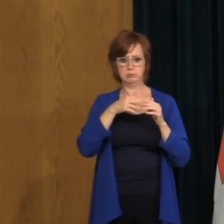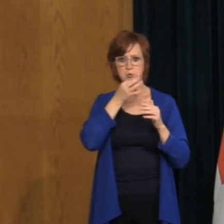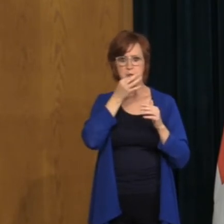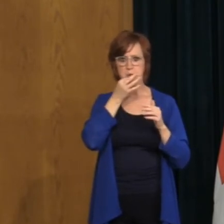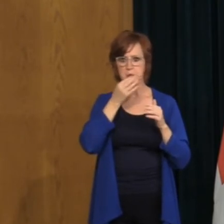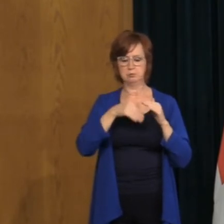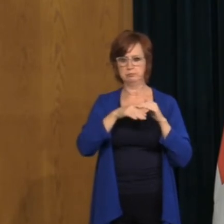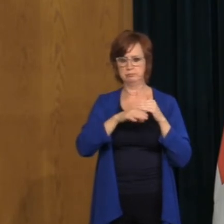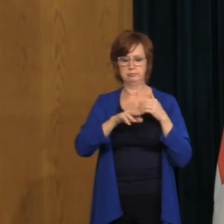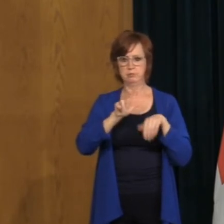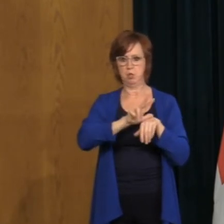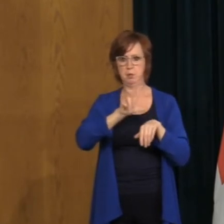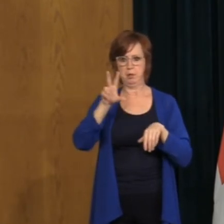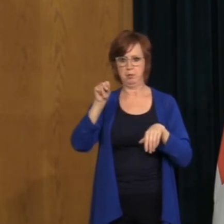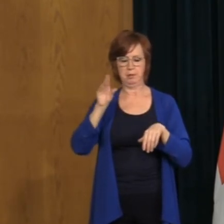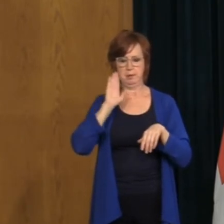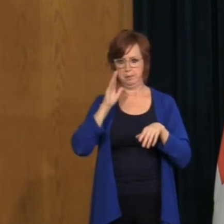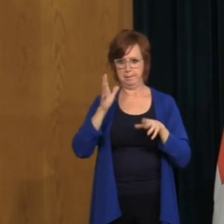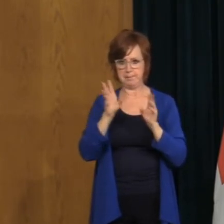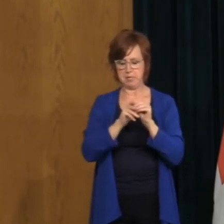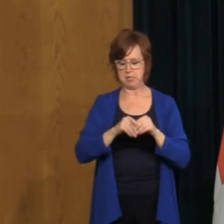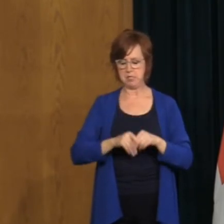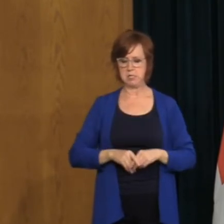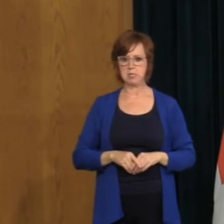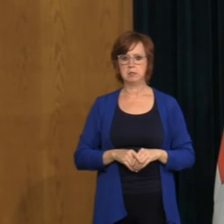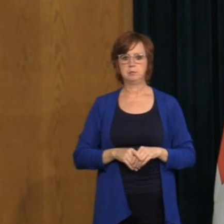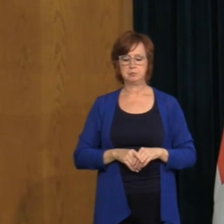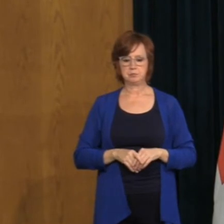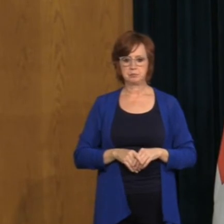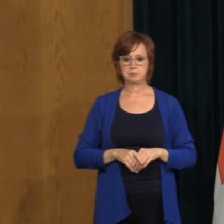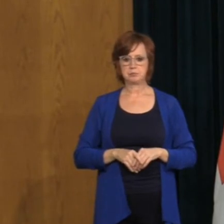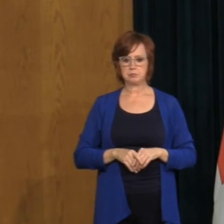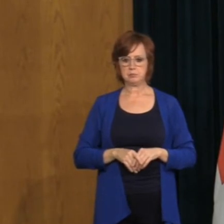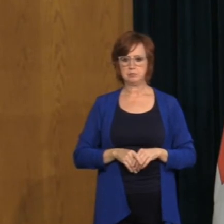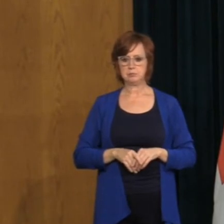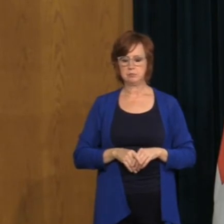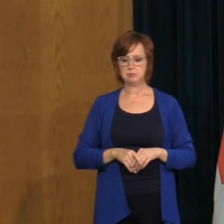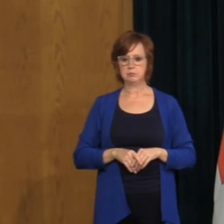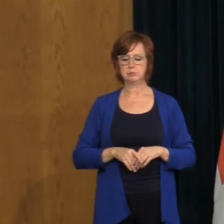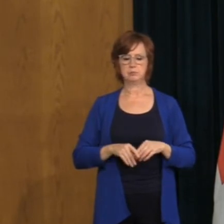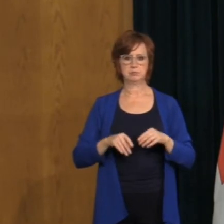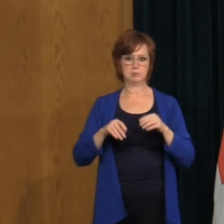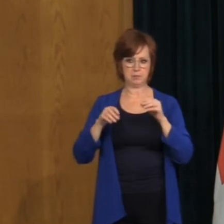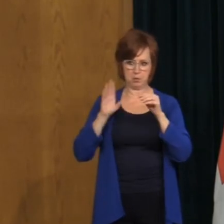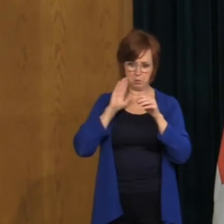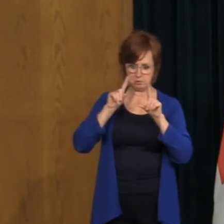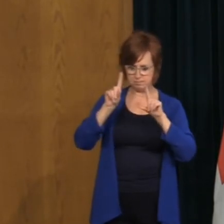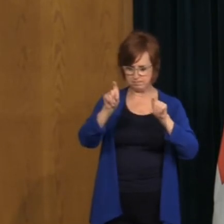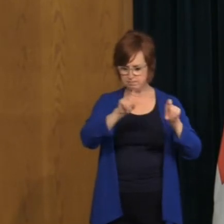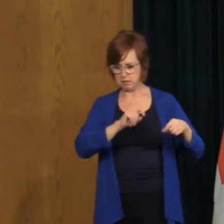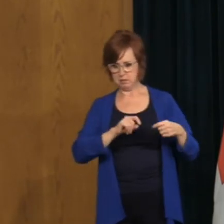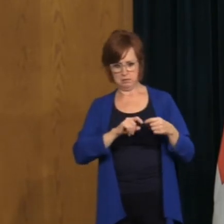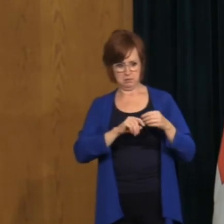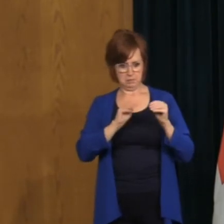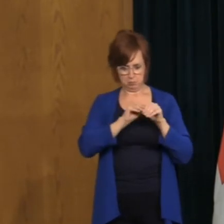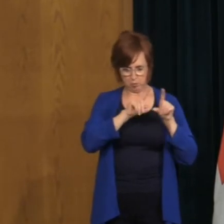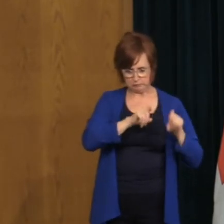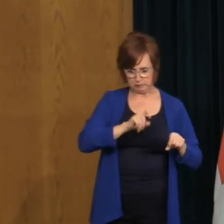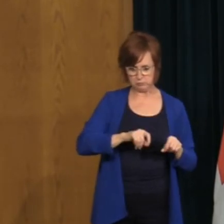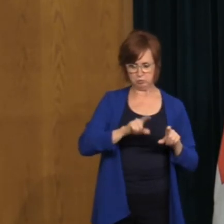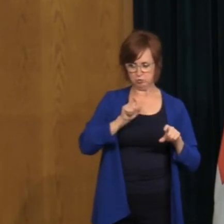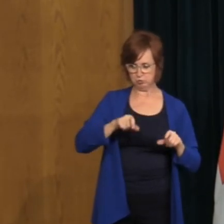some of those items in addition to further efforts around contact tracing, increasing our